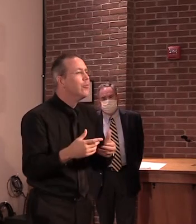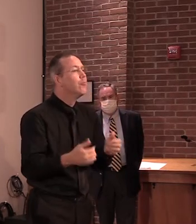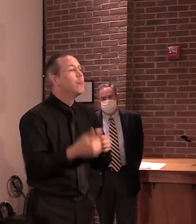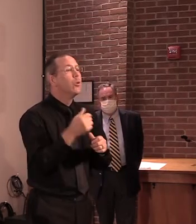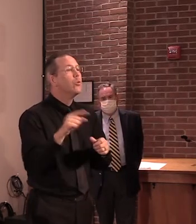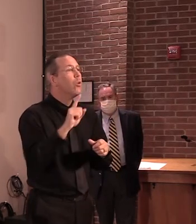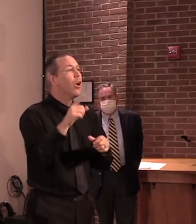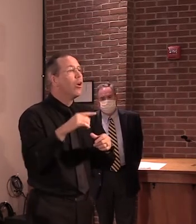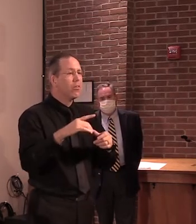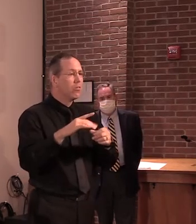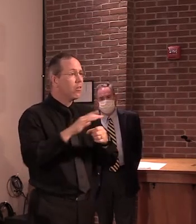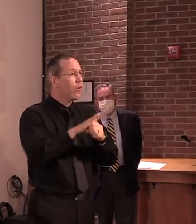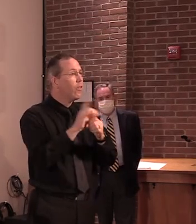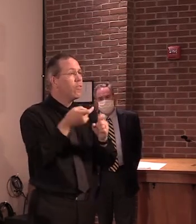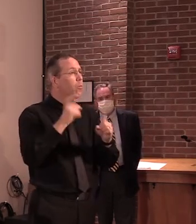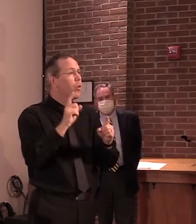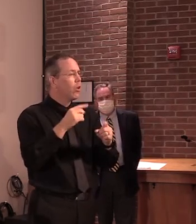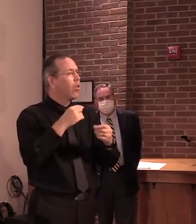surfaces.